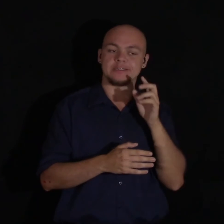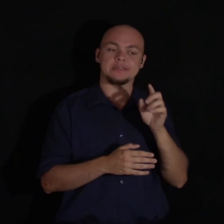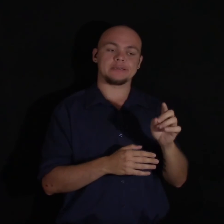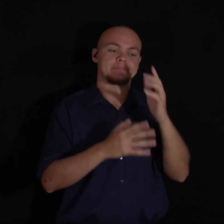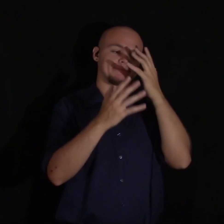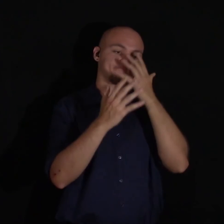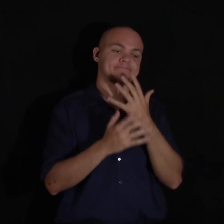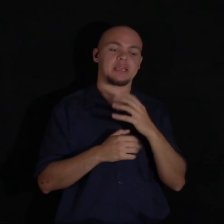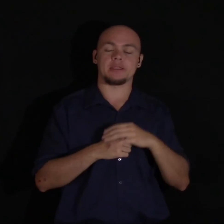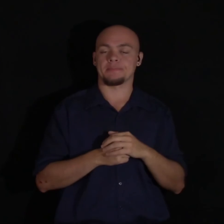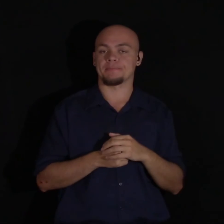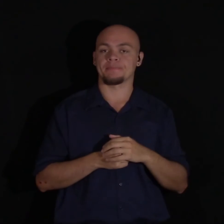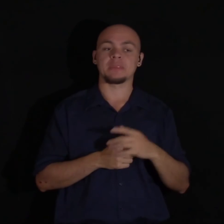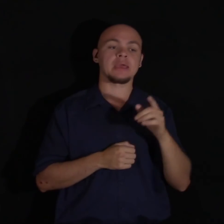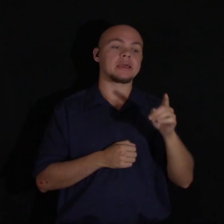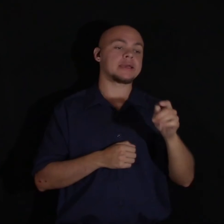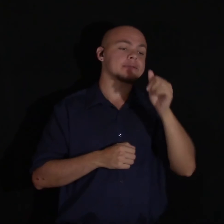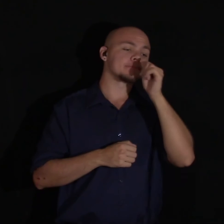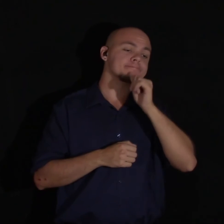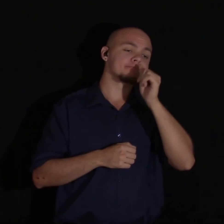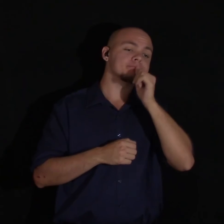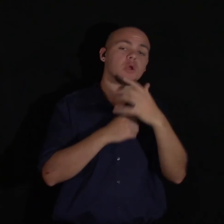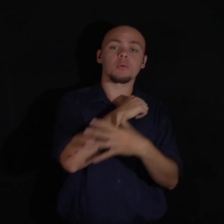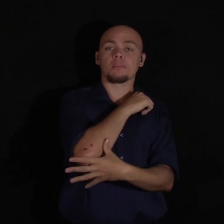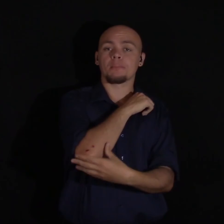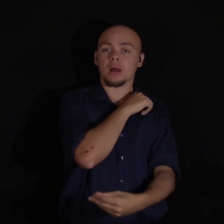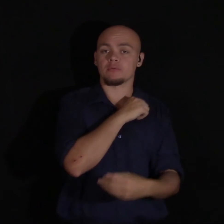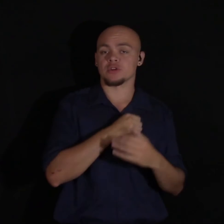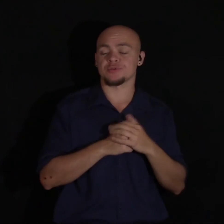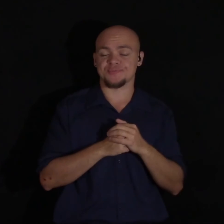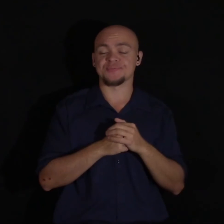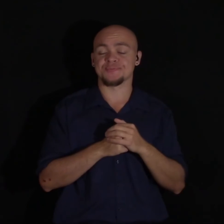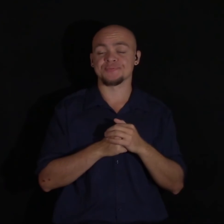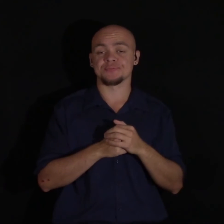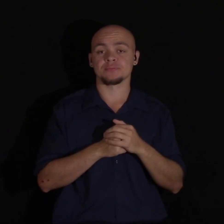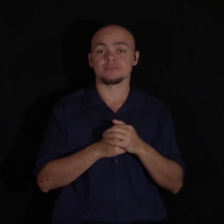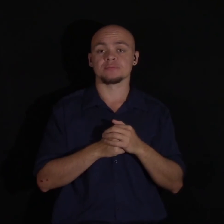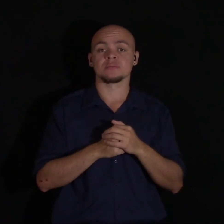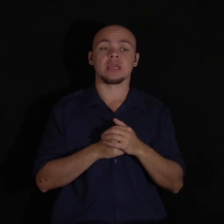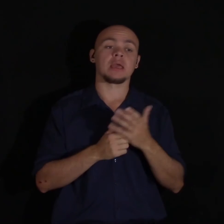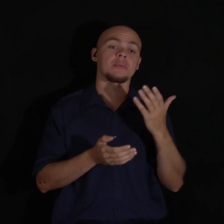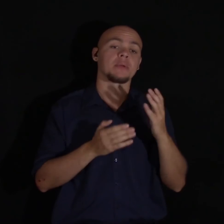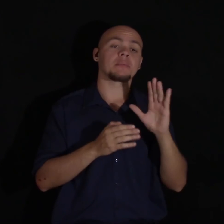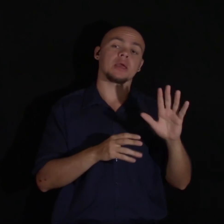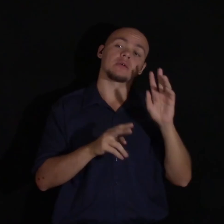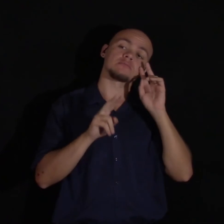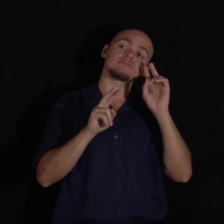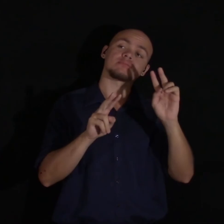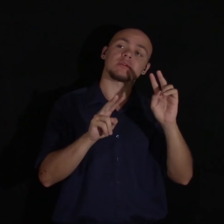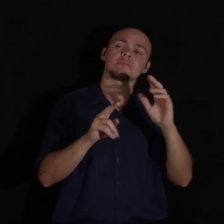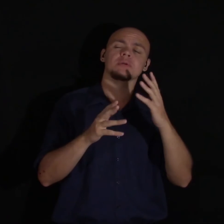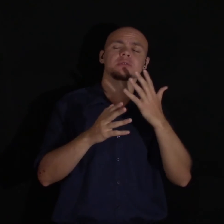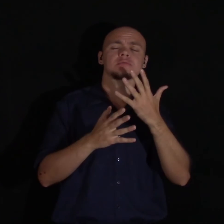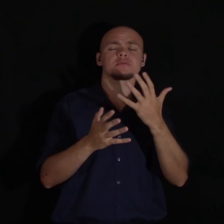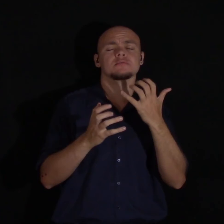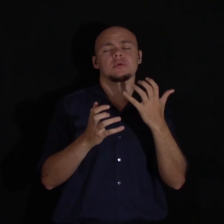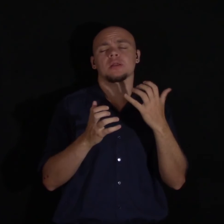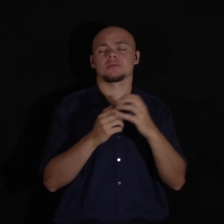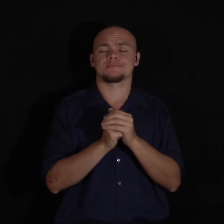He could have endured poverty, and while this distress had been the meed of his virtue, he gloried in it. but the